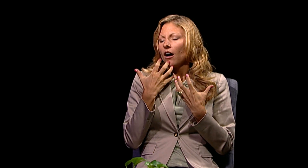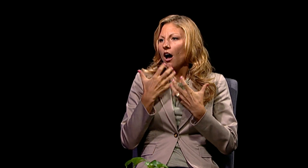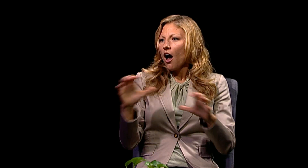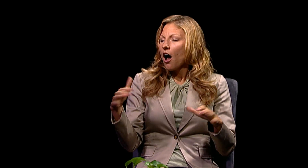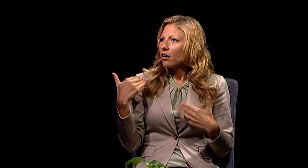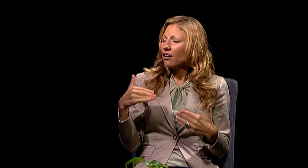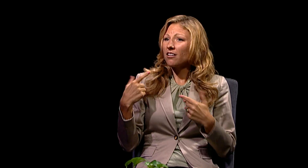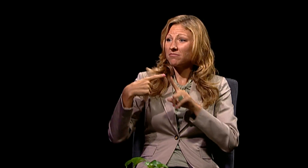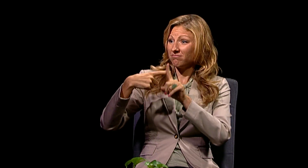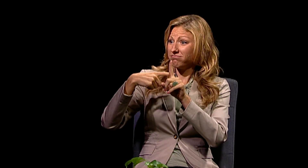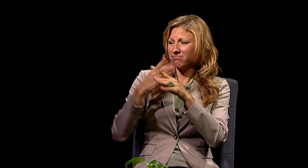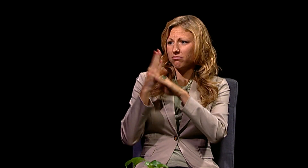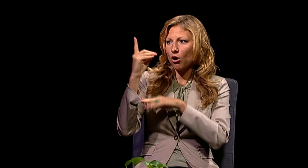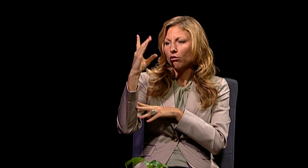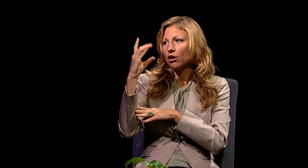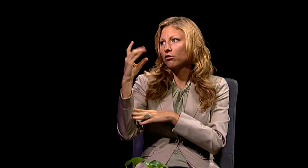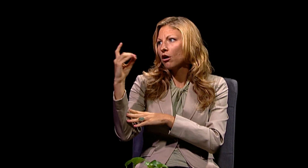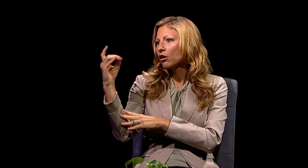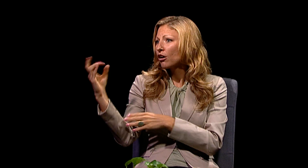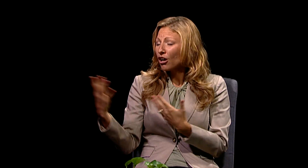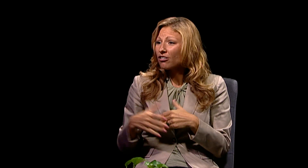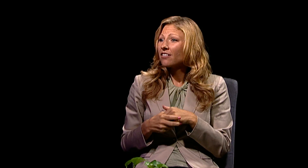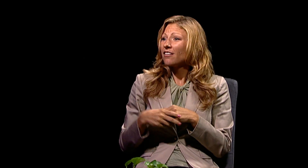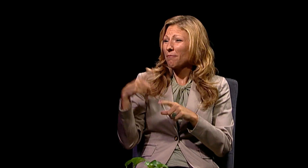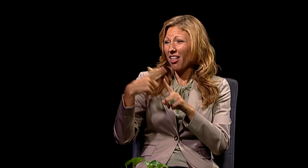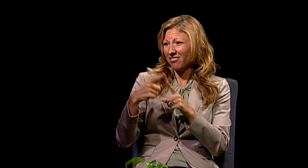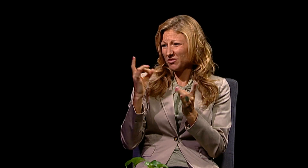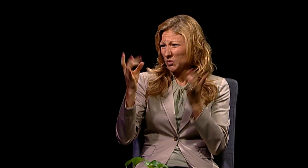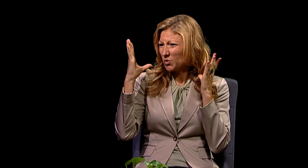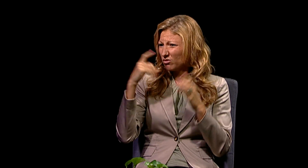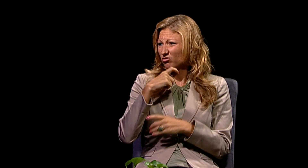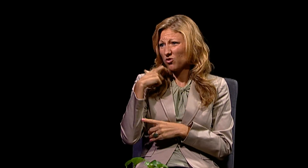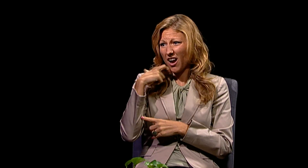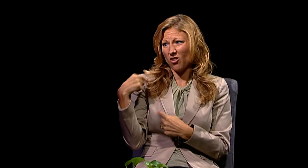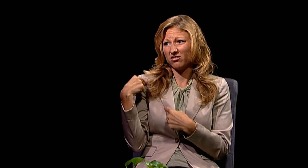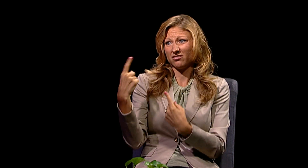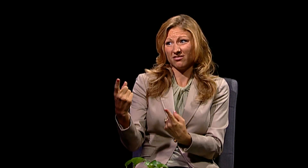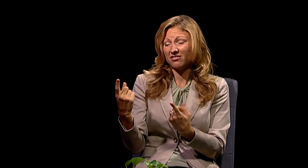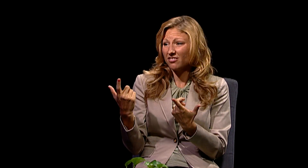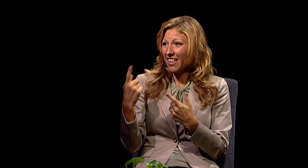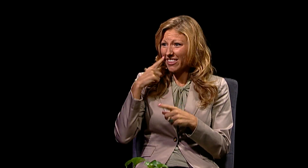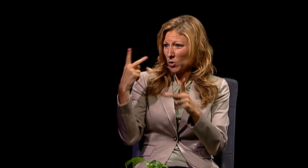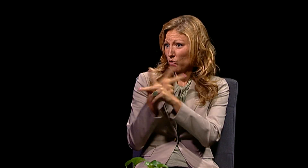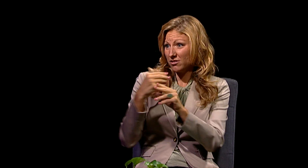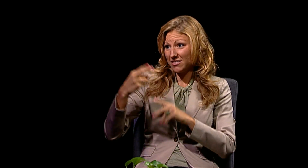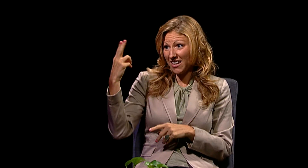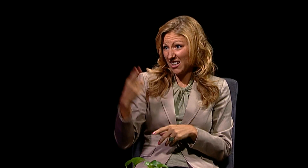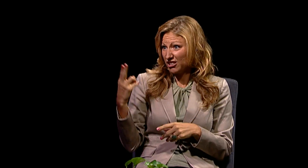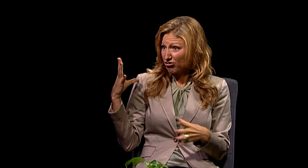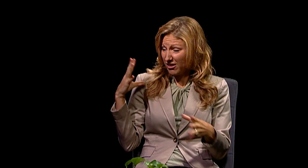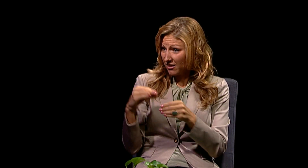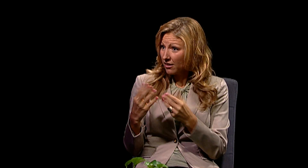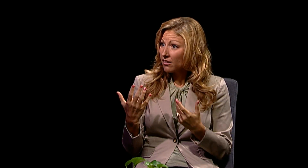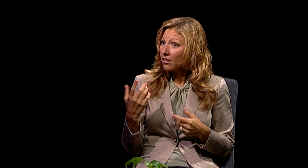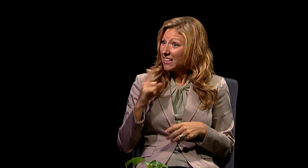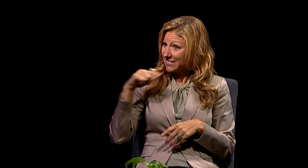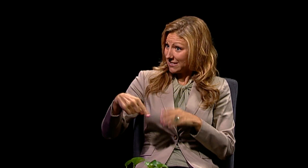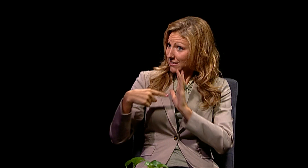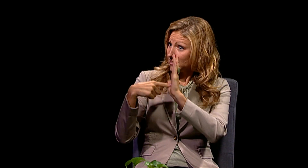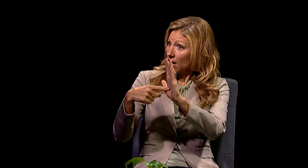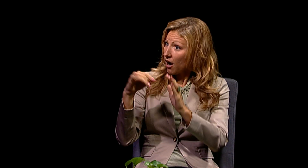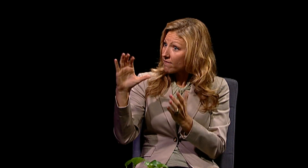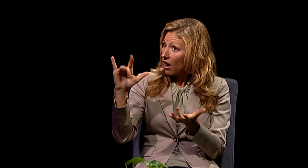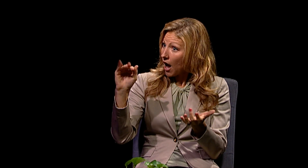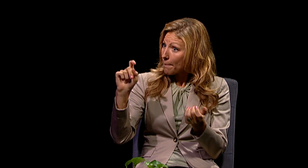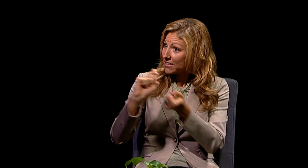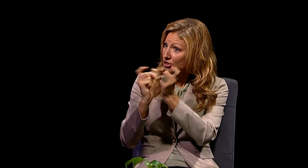As you know, Austin has been so hot recently. It's been in the triple digits for a while. And, you know, we think this is the worst drought